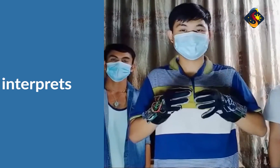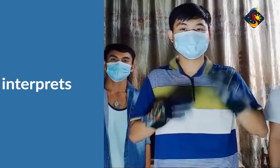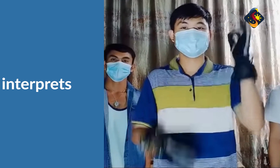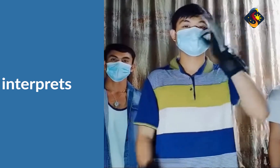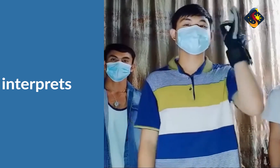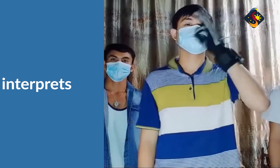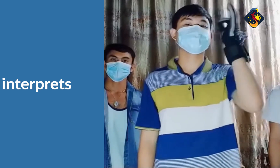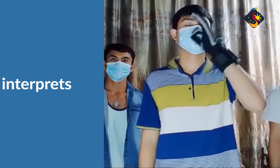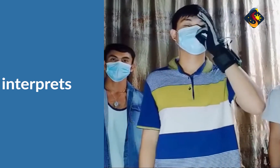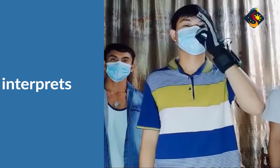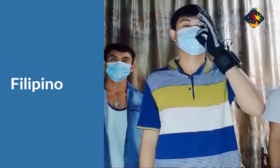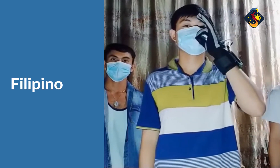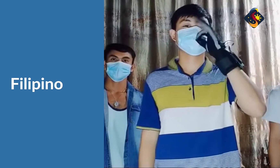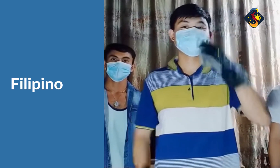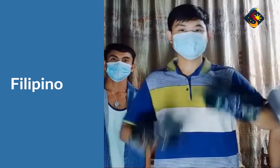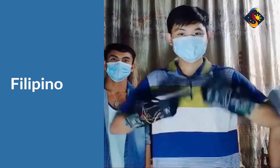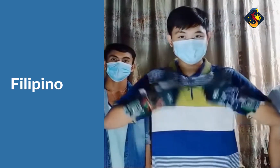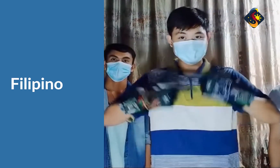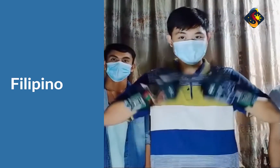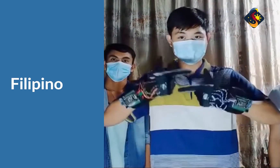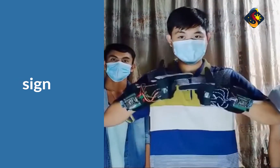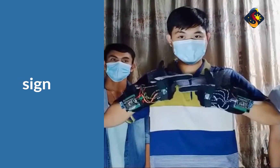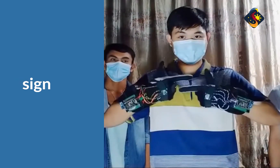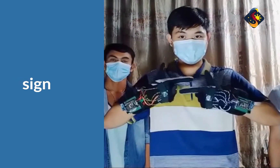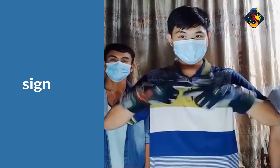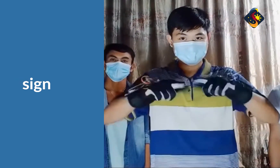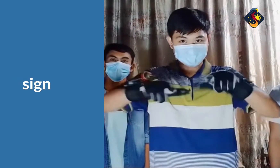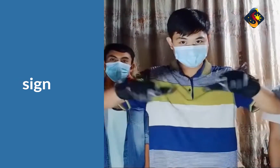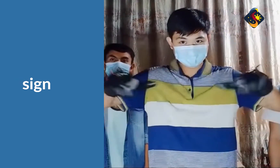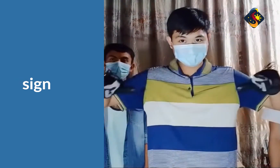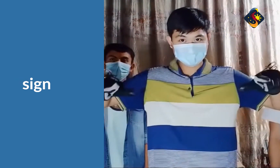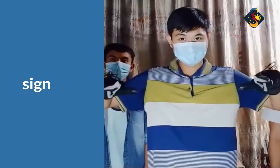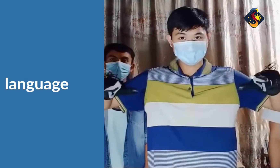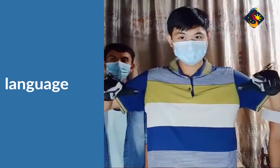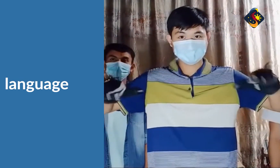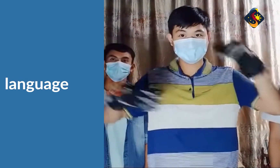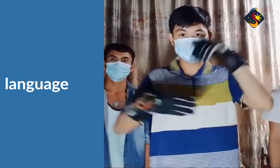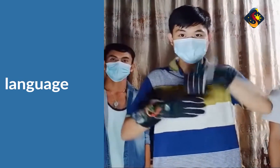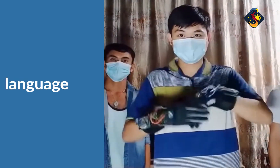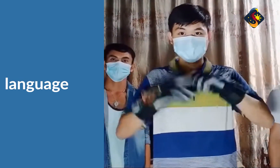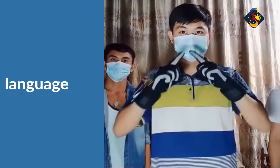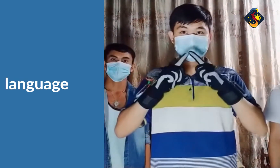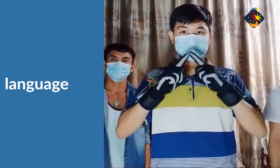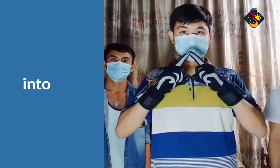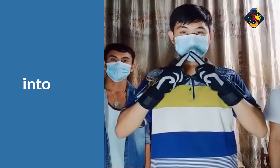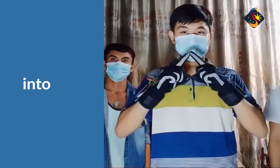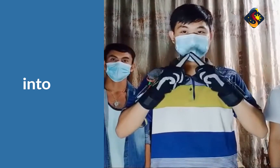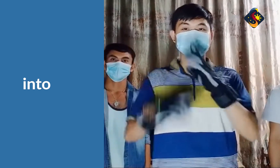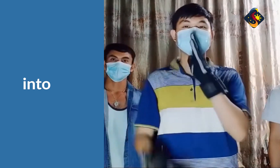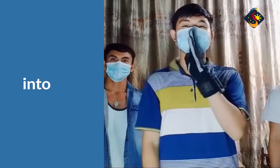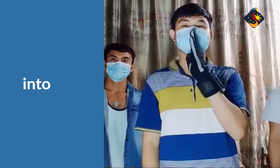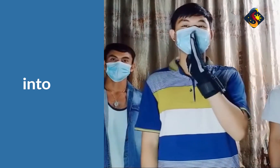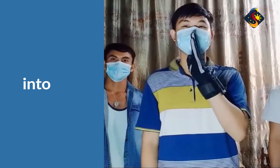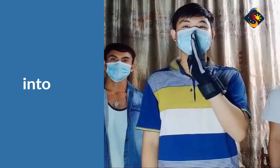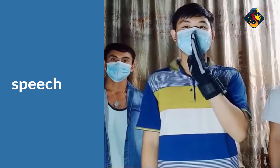Interprets Filipino sign language into